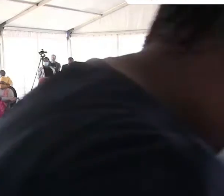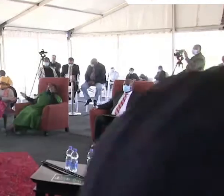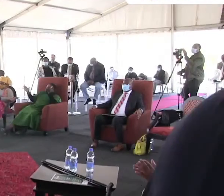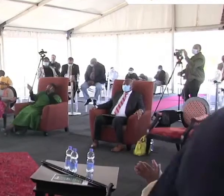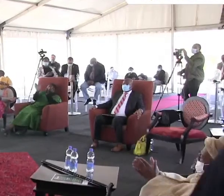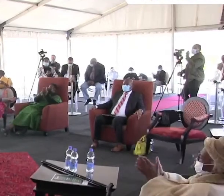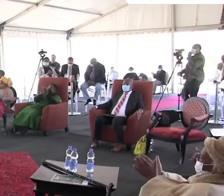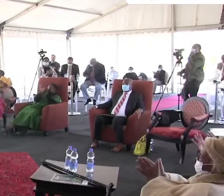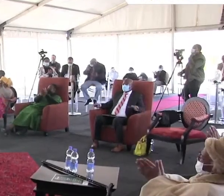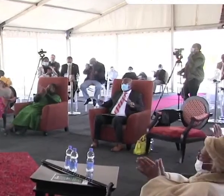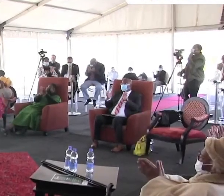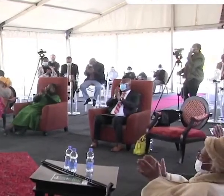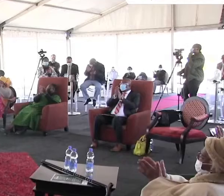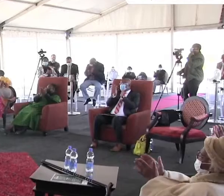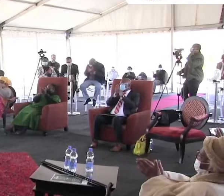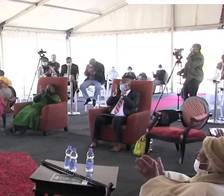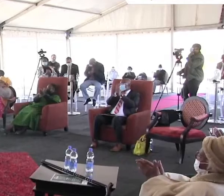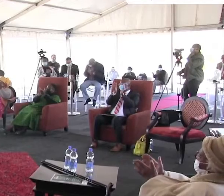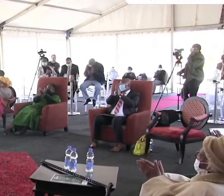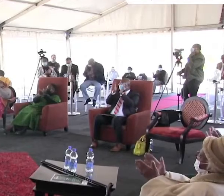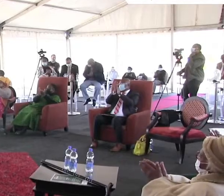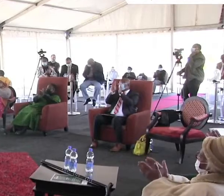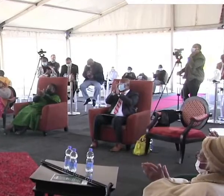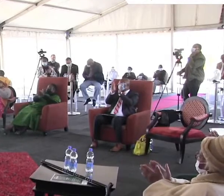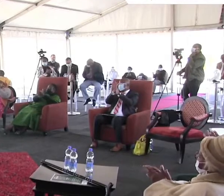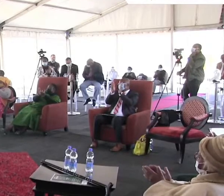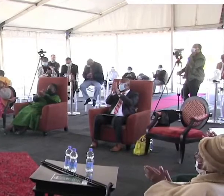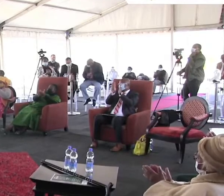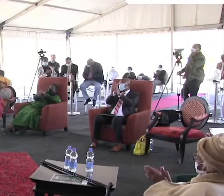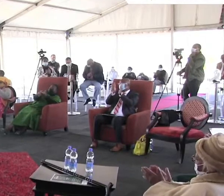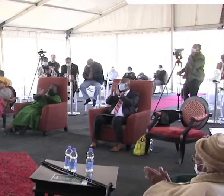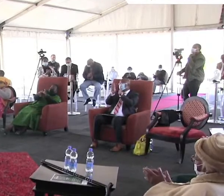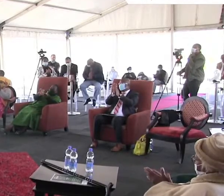Another round of applause, please.